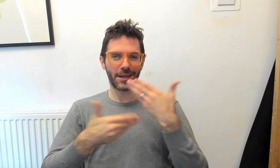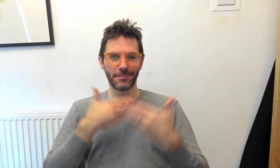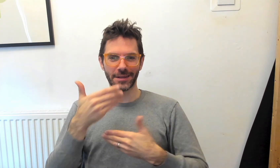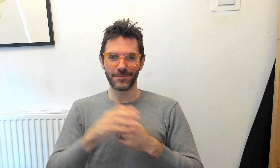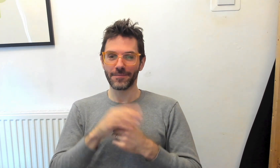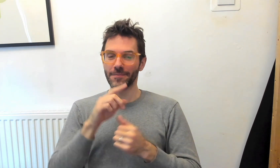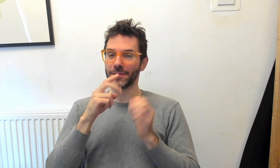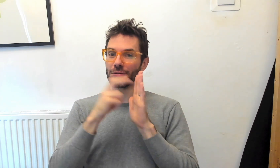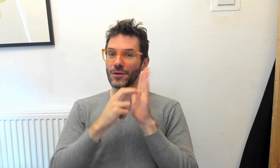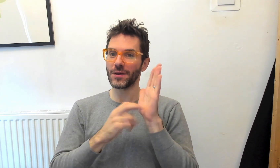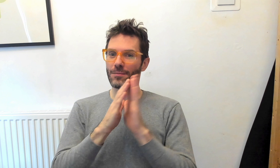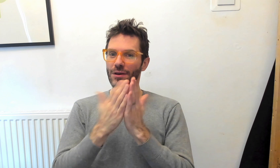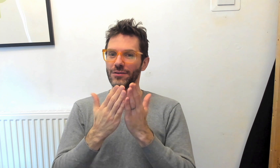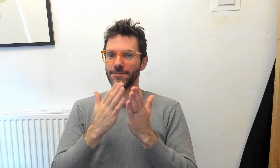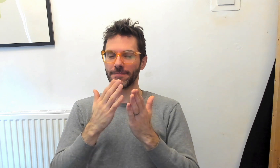but Notebook